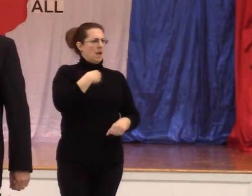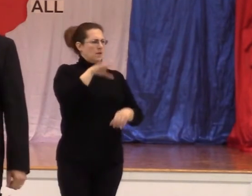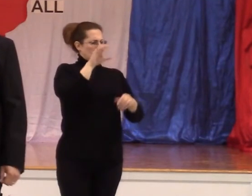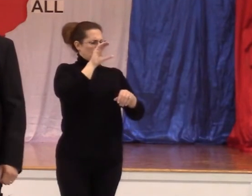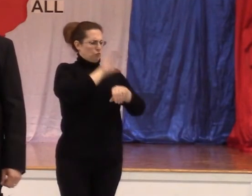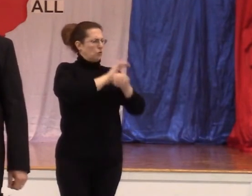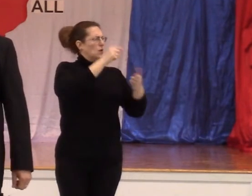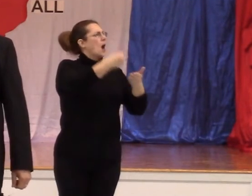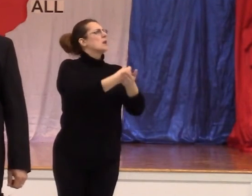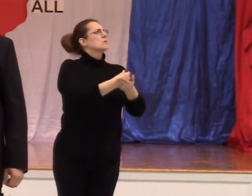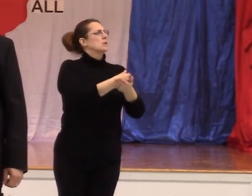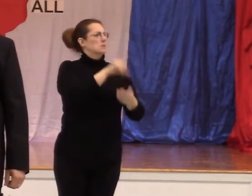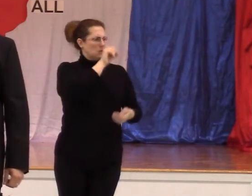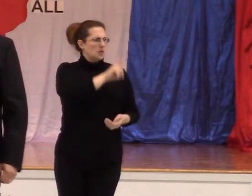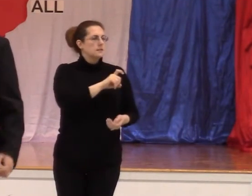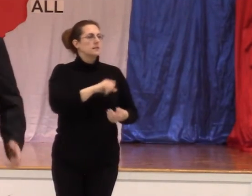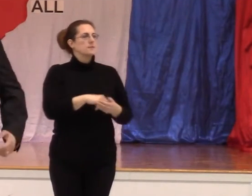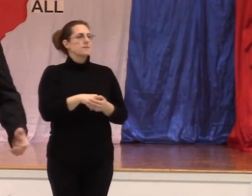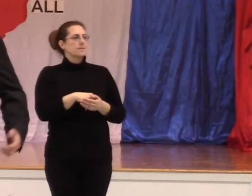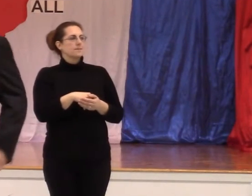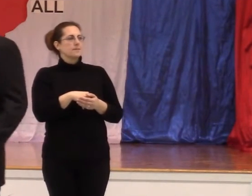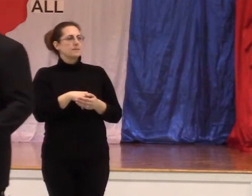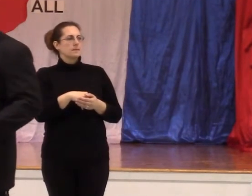gospel. All right, so the